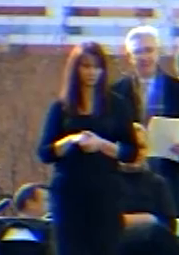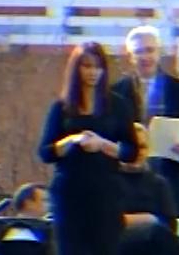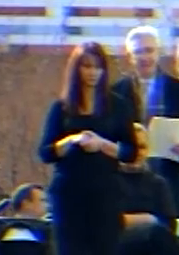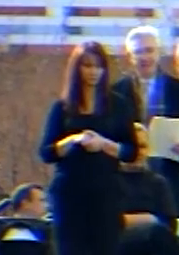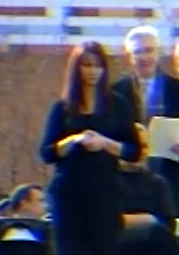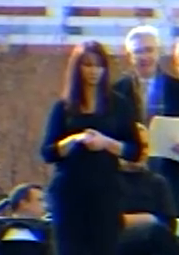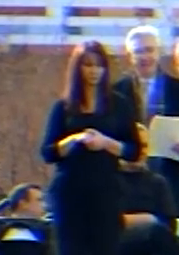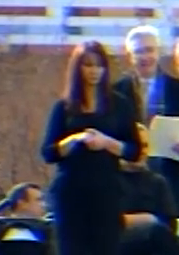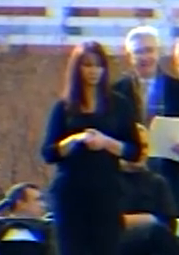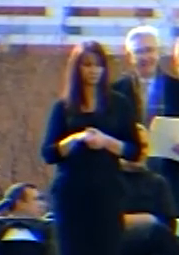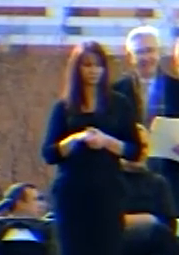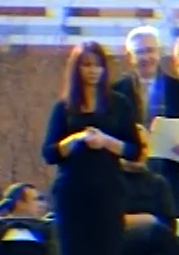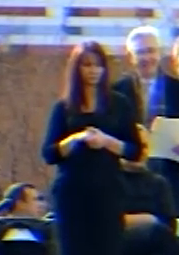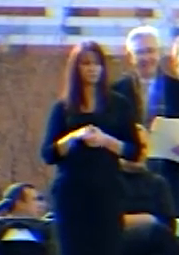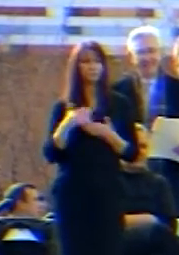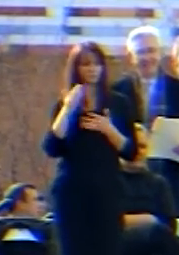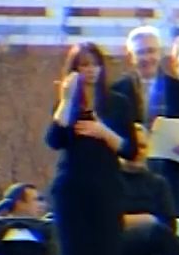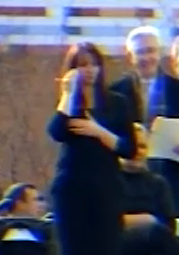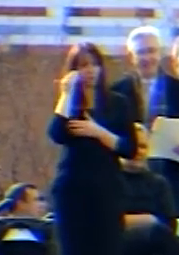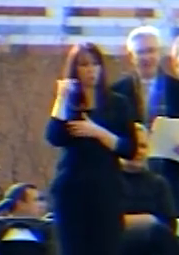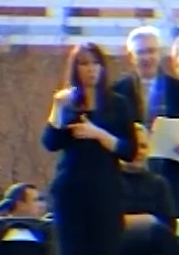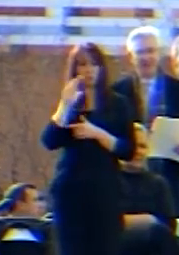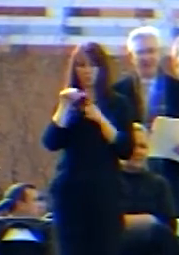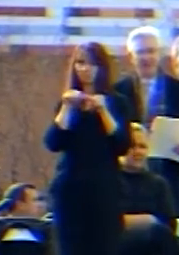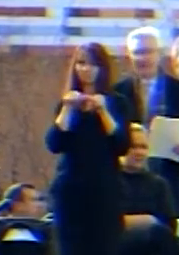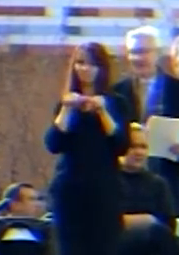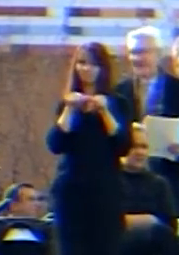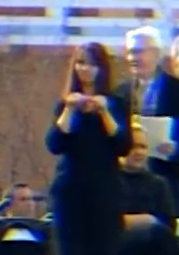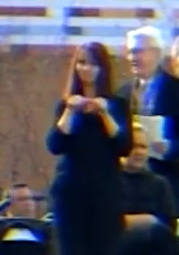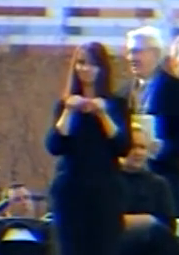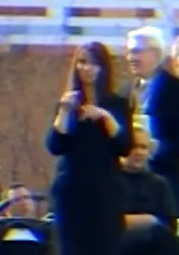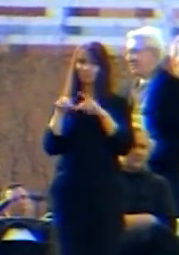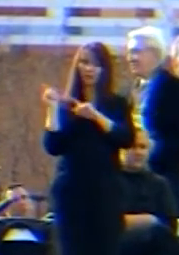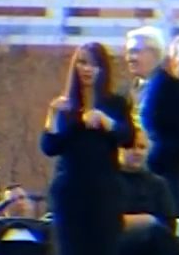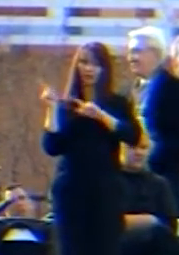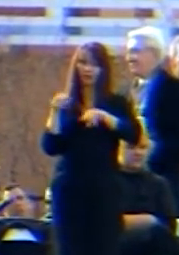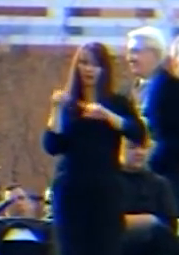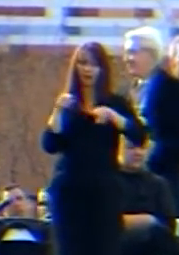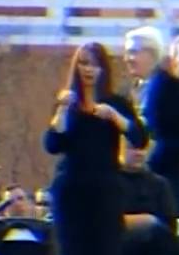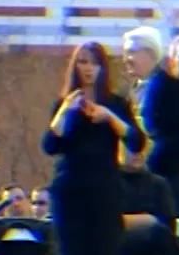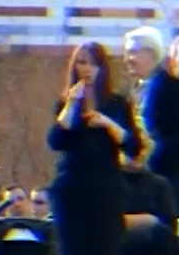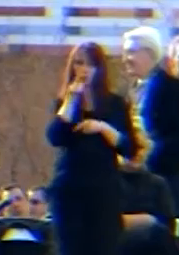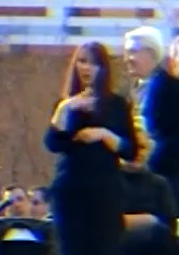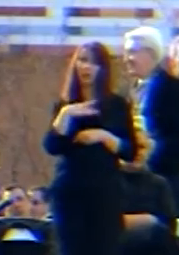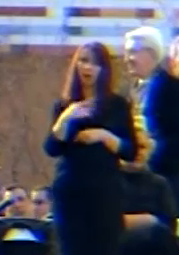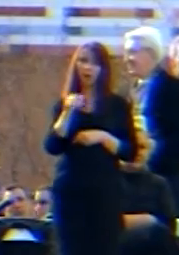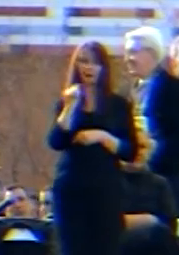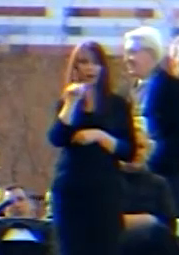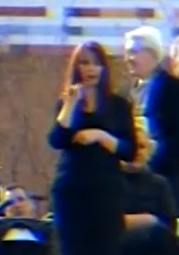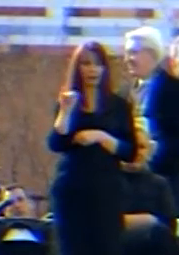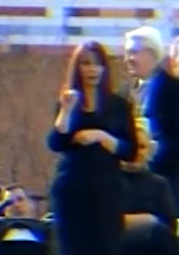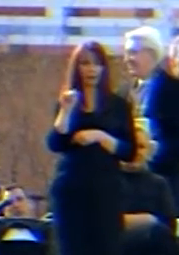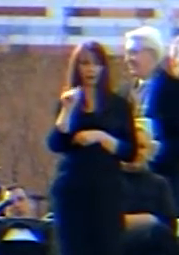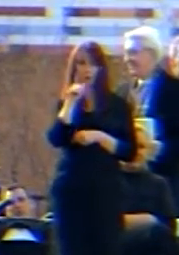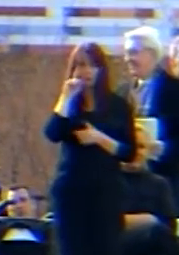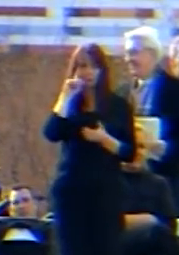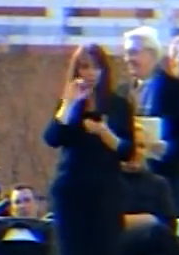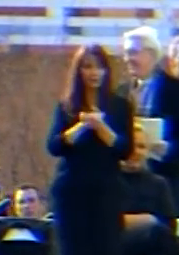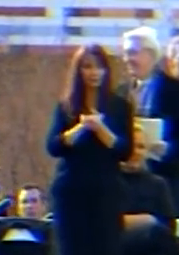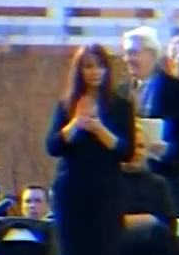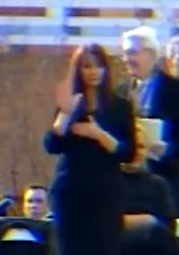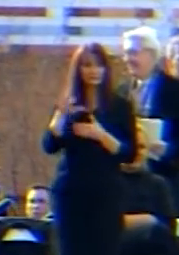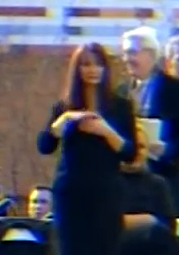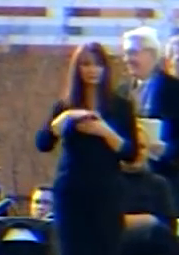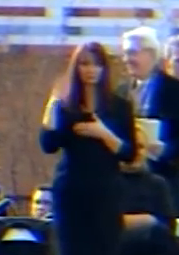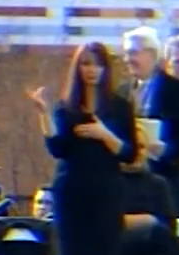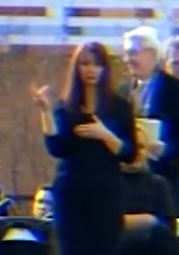the Ali Center. We know this will continue to attract those who, like Ali, believe that